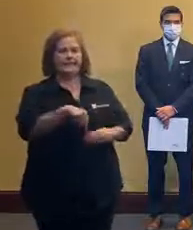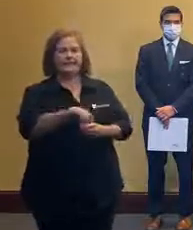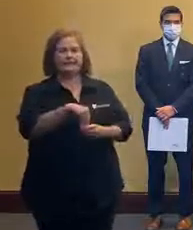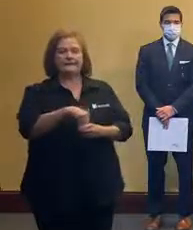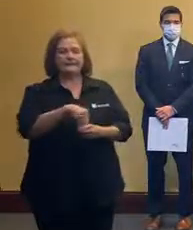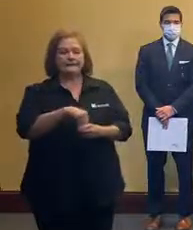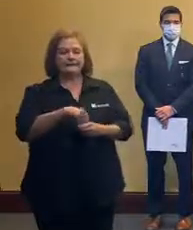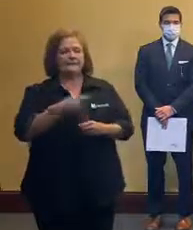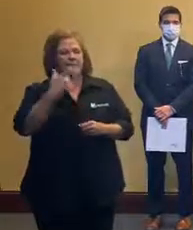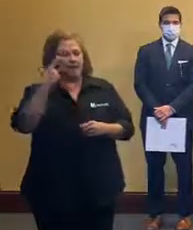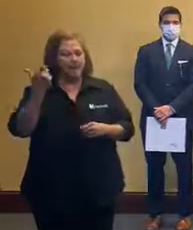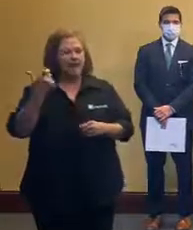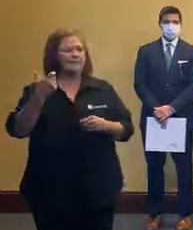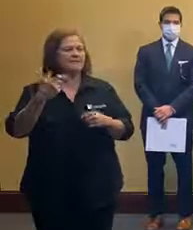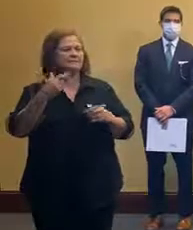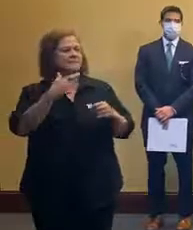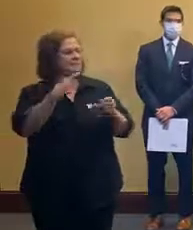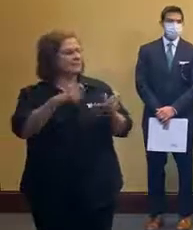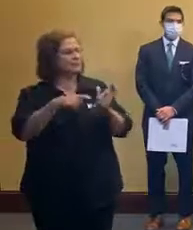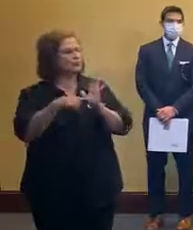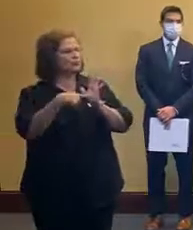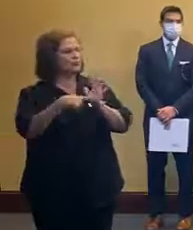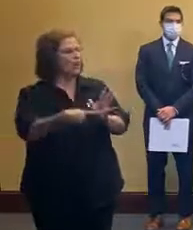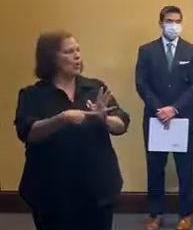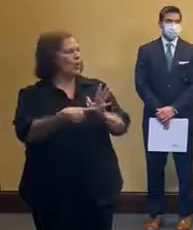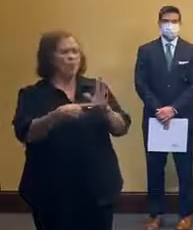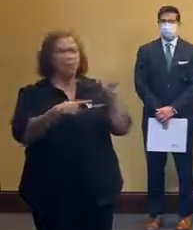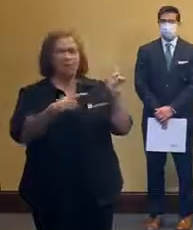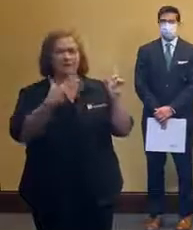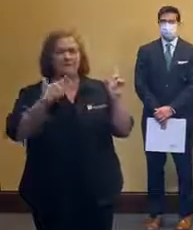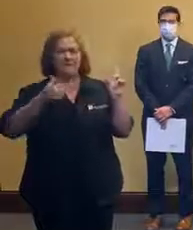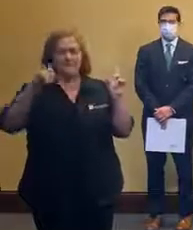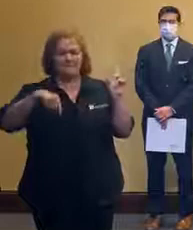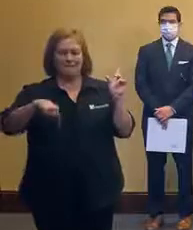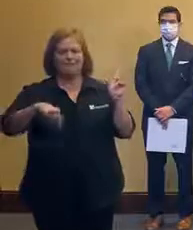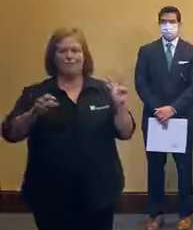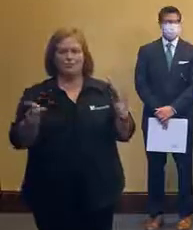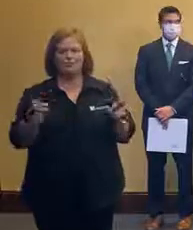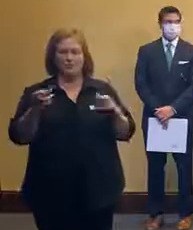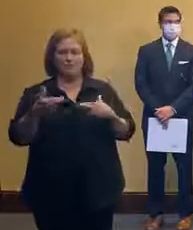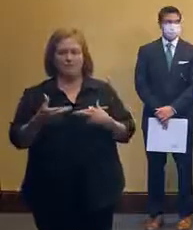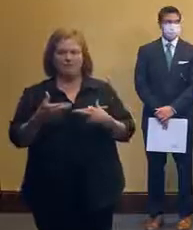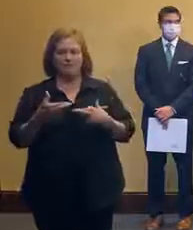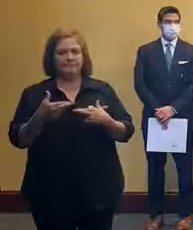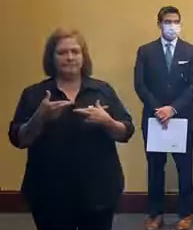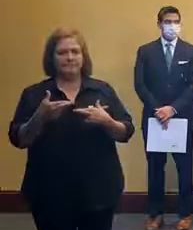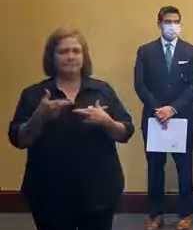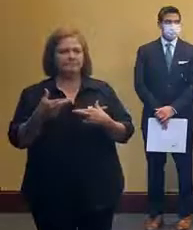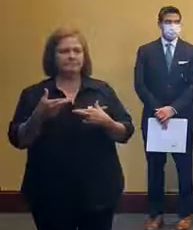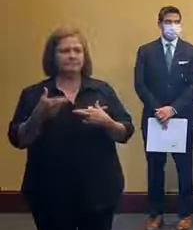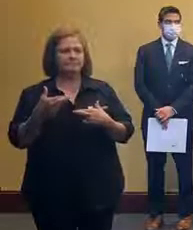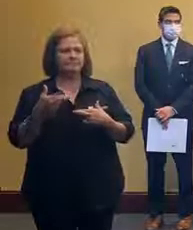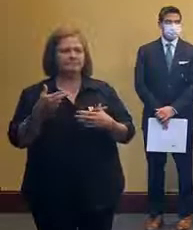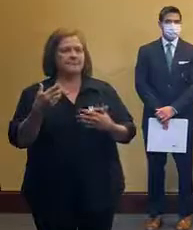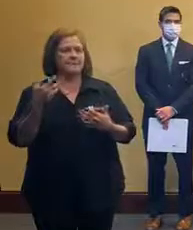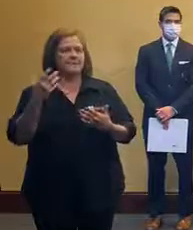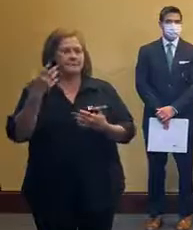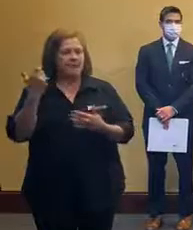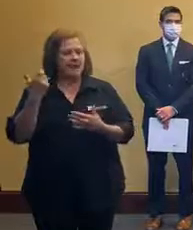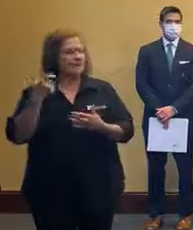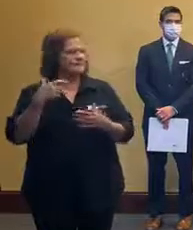I wanted us to be able to share with you, it's best doing it in this environment, particularly needing to